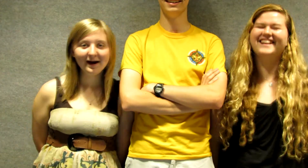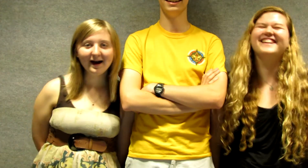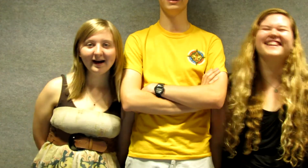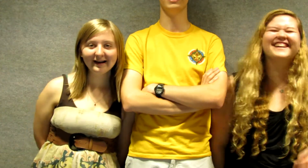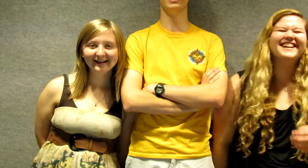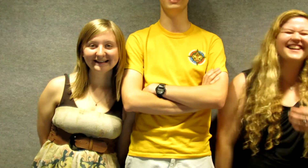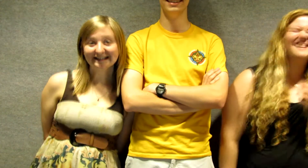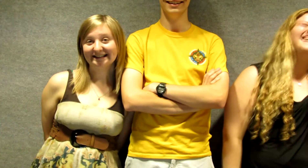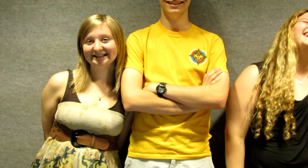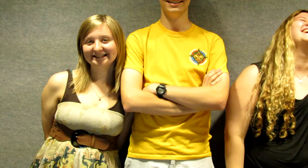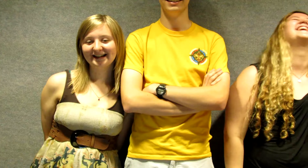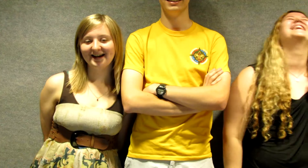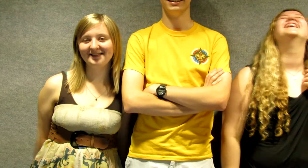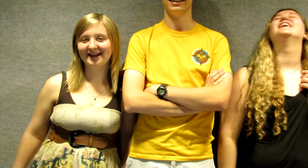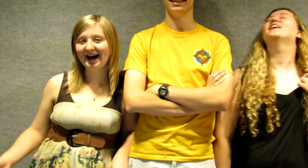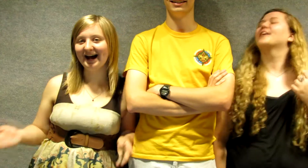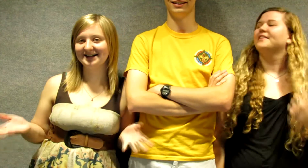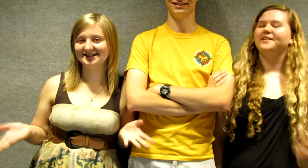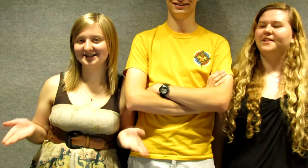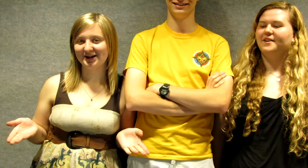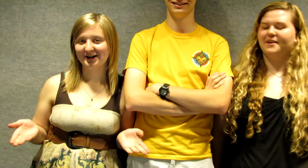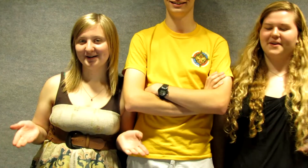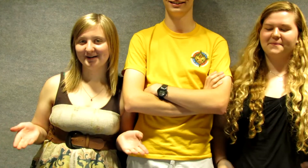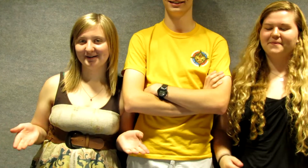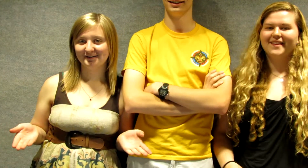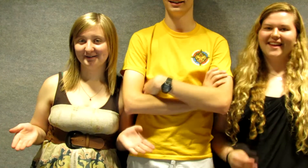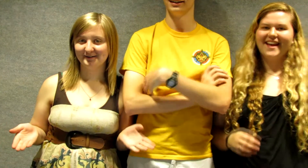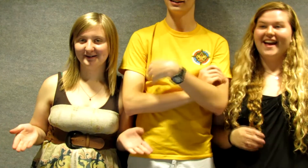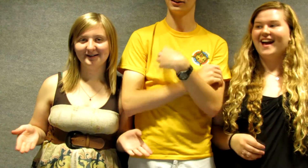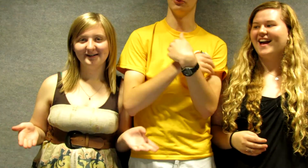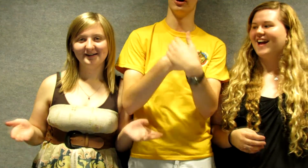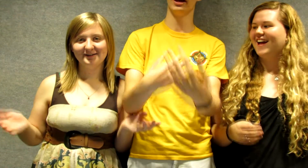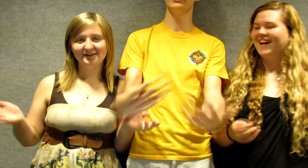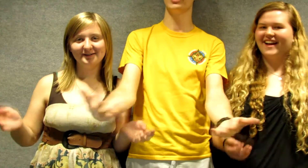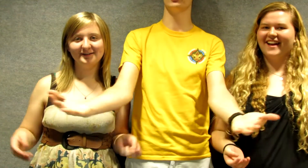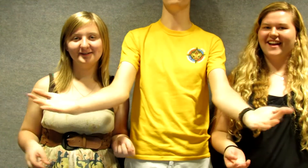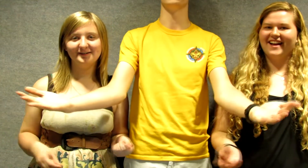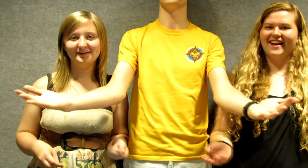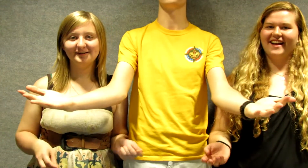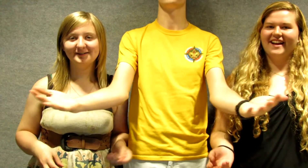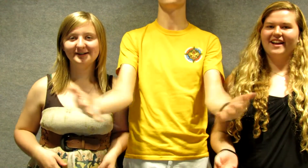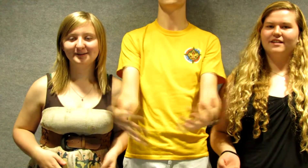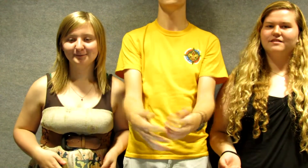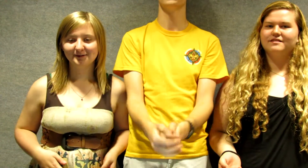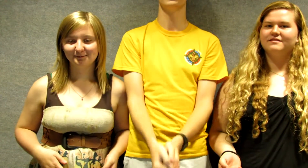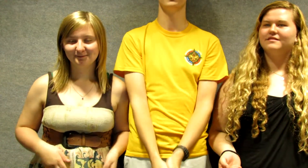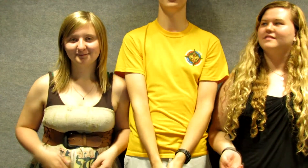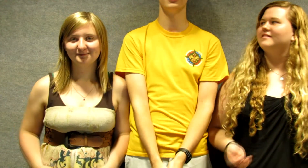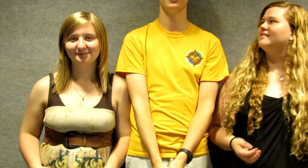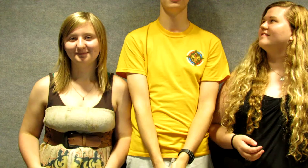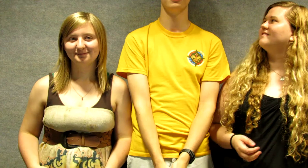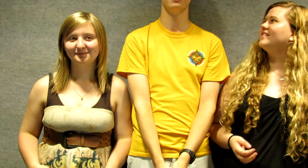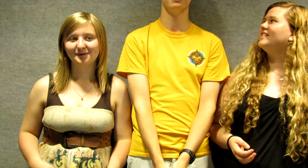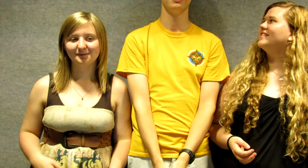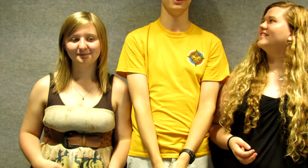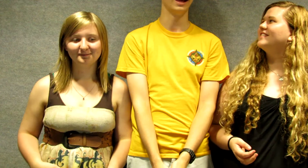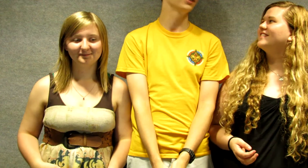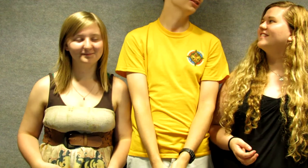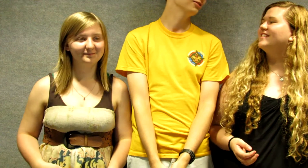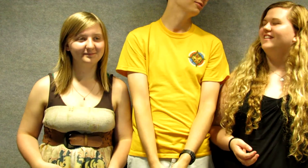goodbye. And that's... Okay. Volete omnes. What? Latin.